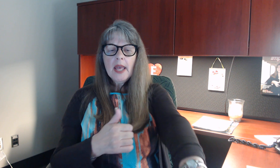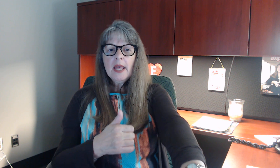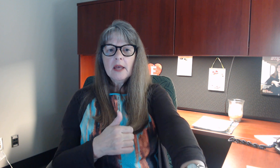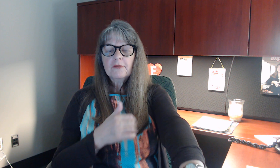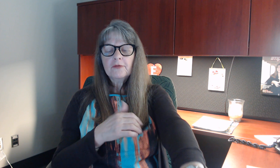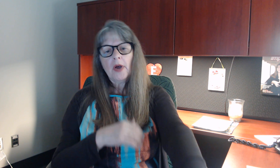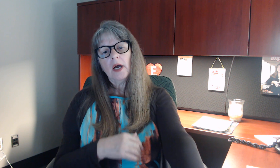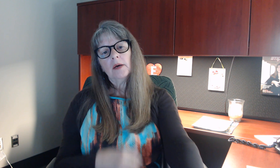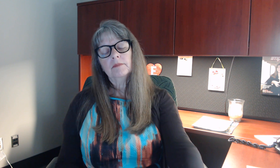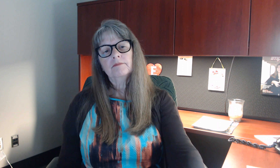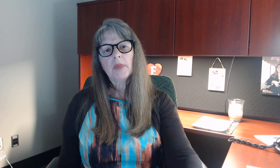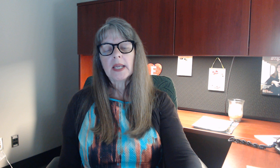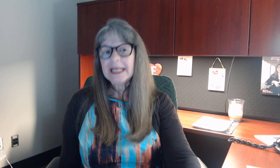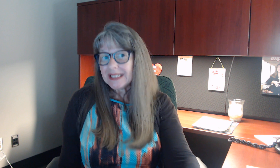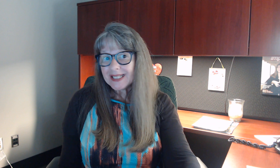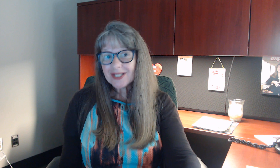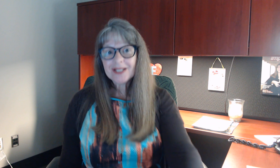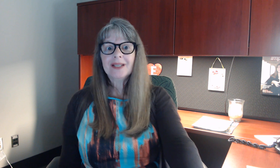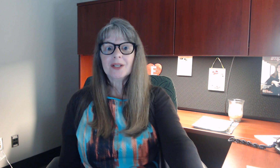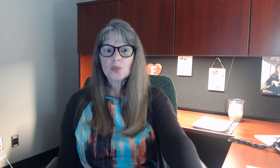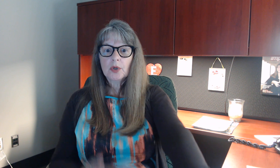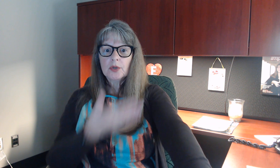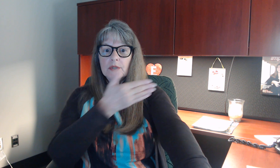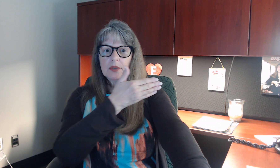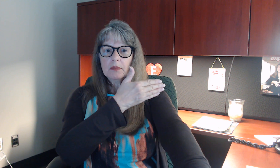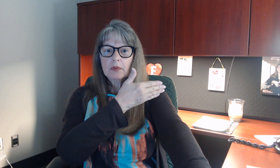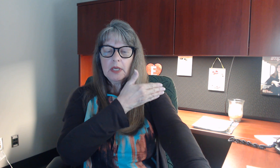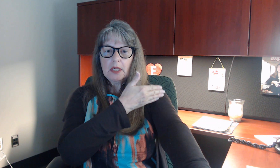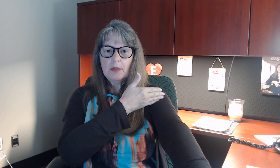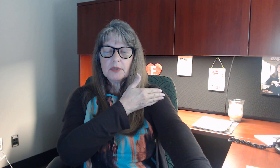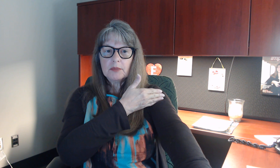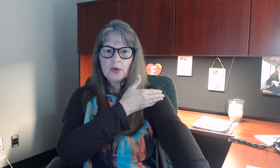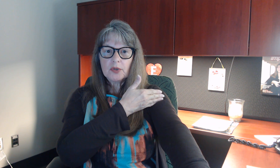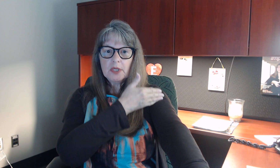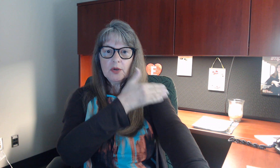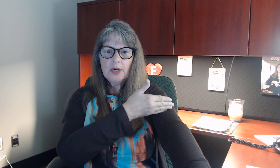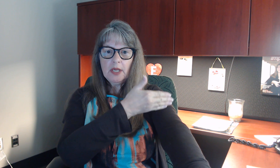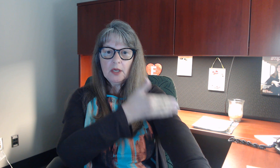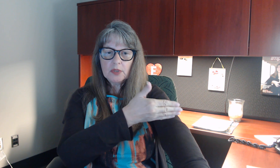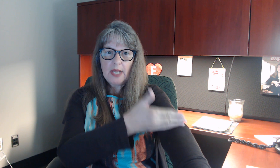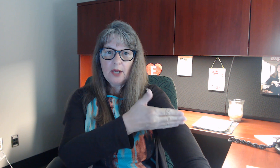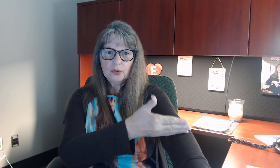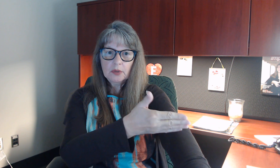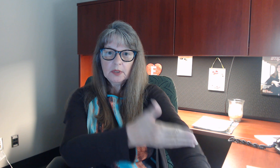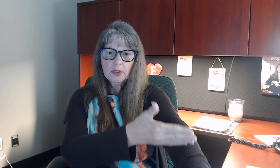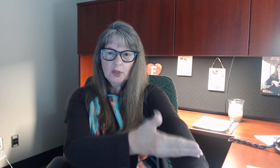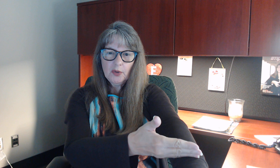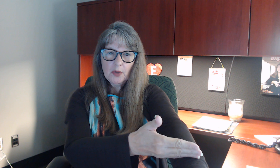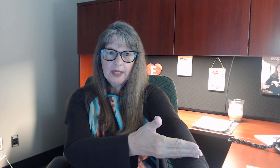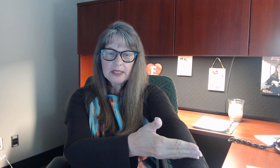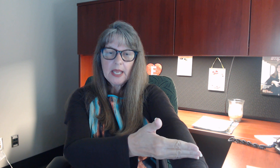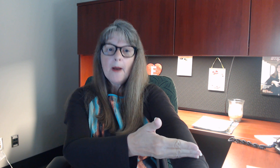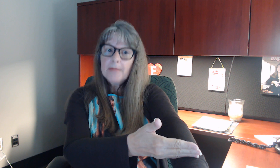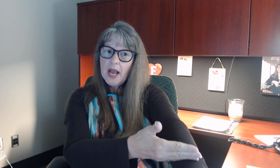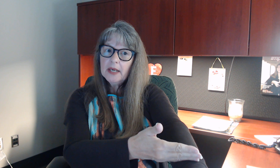If a condition gets worse, it comes up, starts here, and it goes down, deteriorates. But if